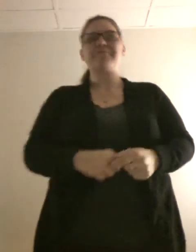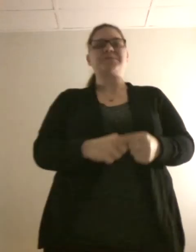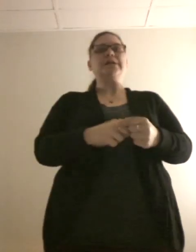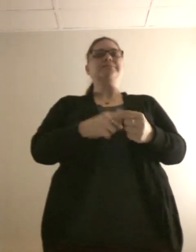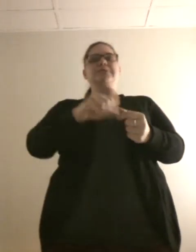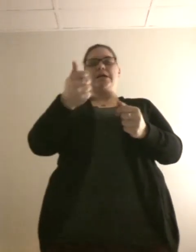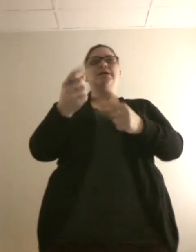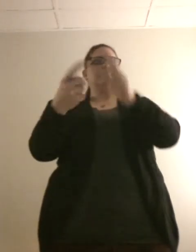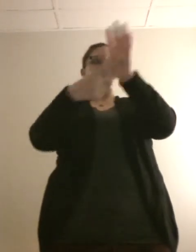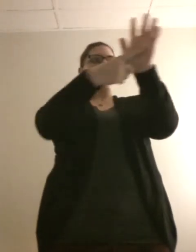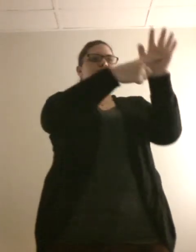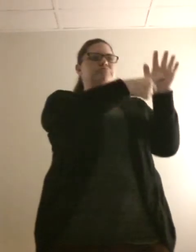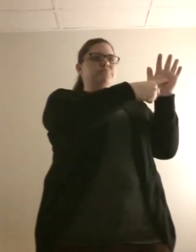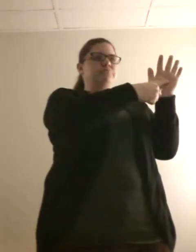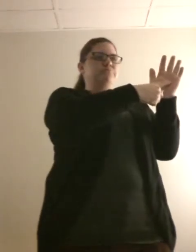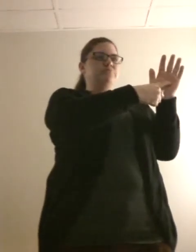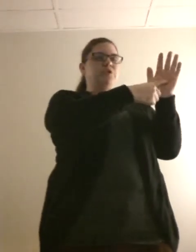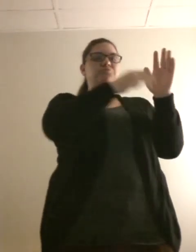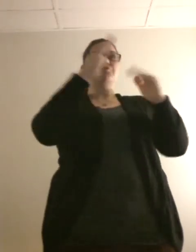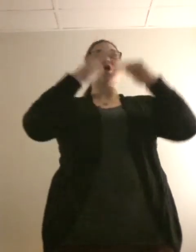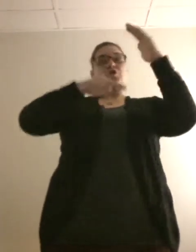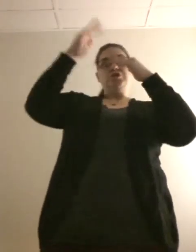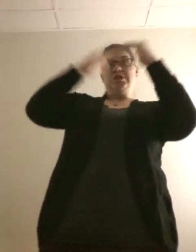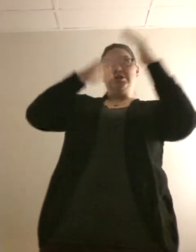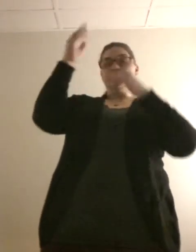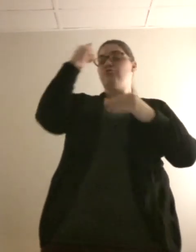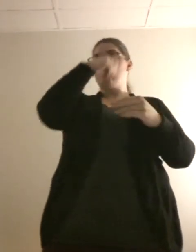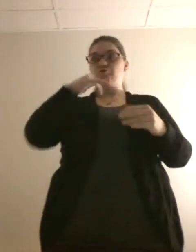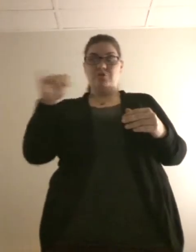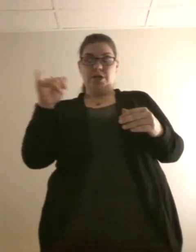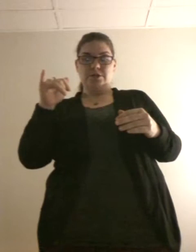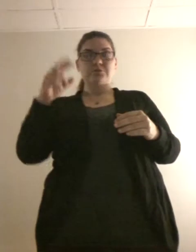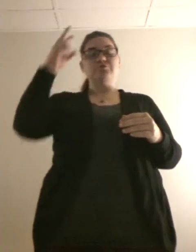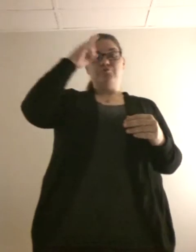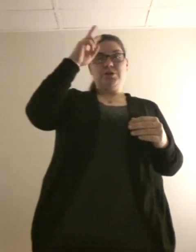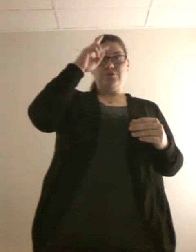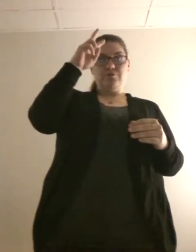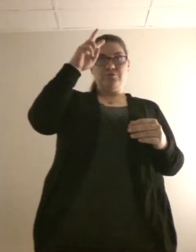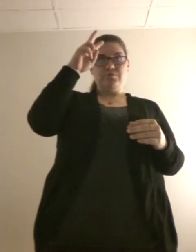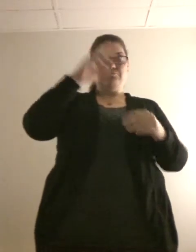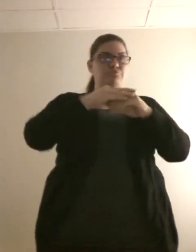And here's more of what the architecture looked like in New Mexico. So look at that one, and then you look at the one of